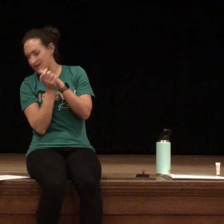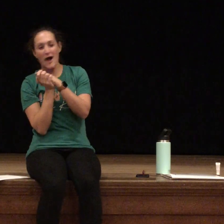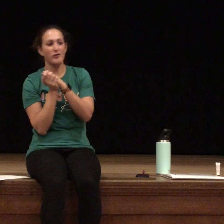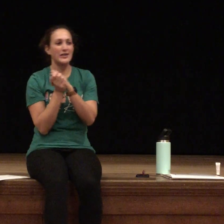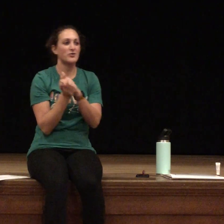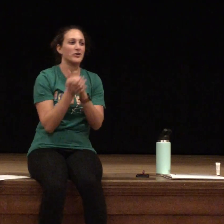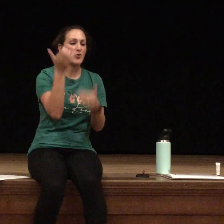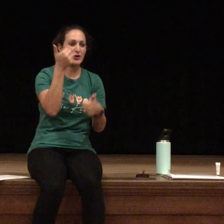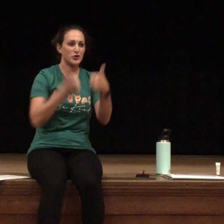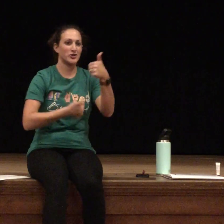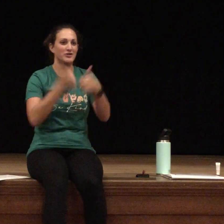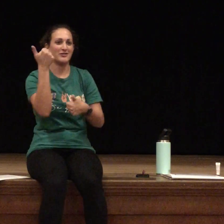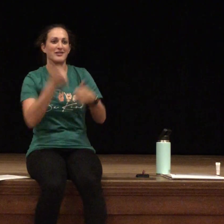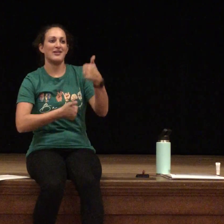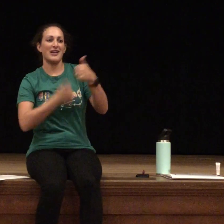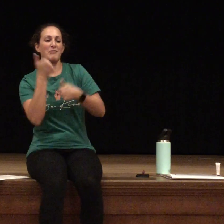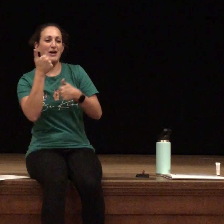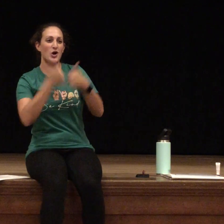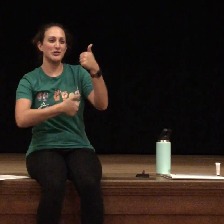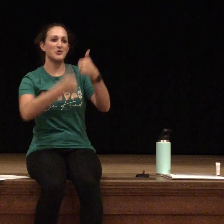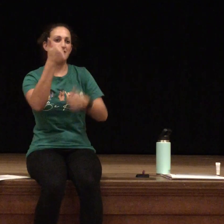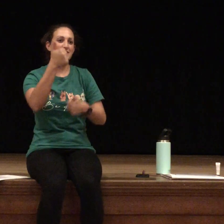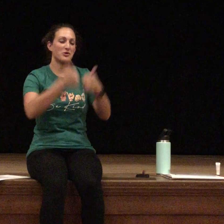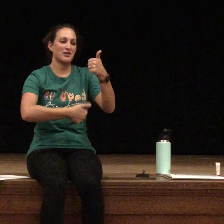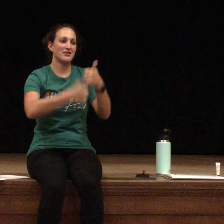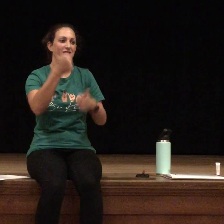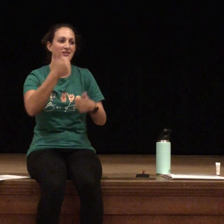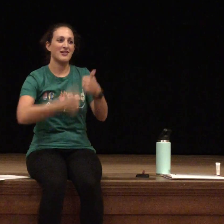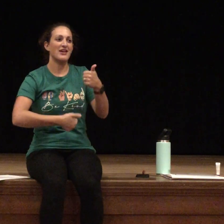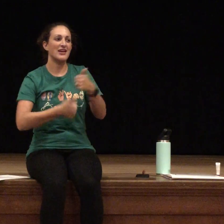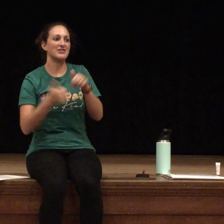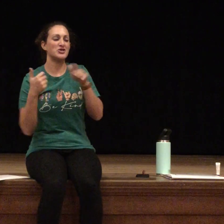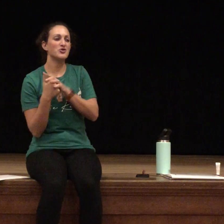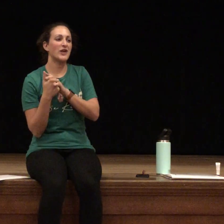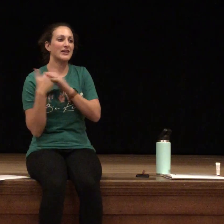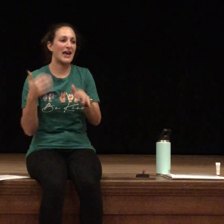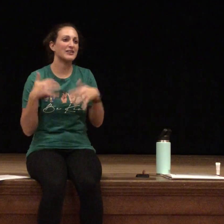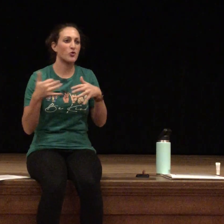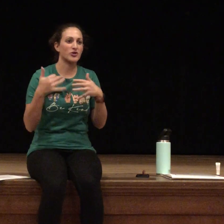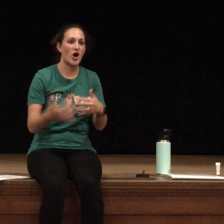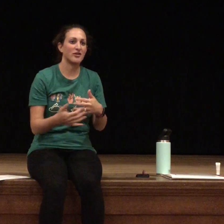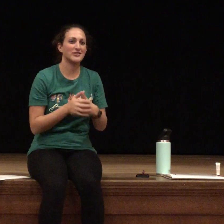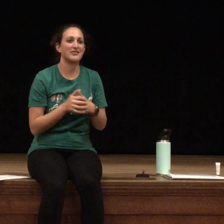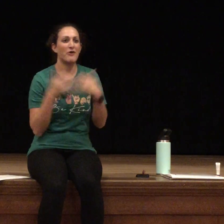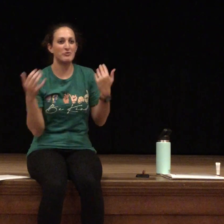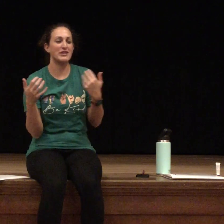Now, last one, which. And my go-to with this one is, do you like cats or dogs? That would be the